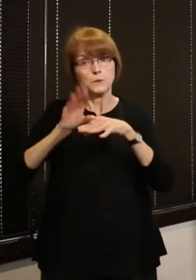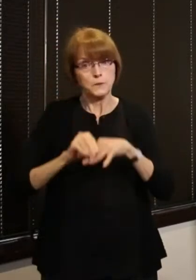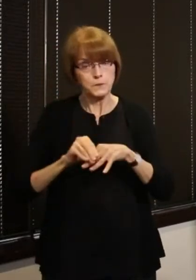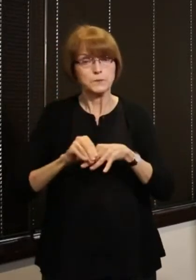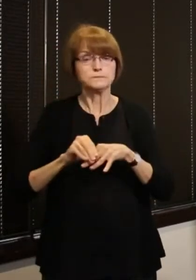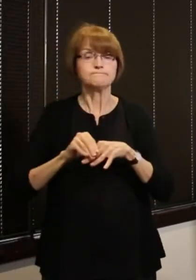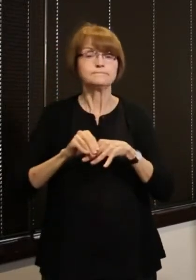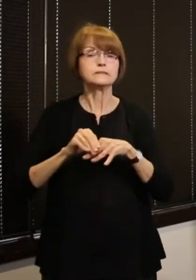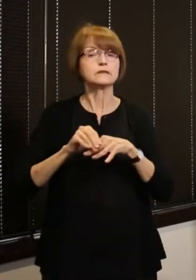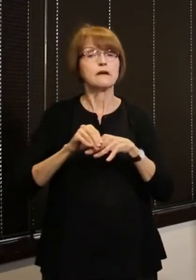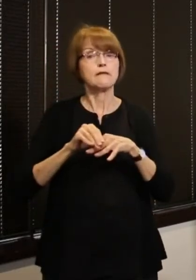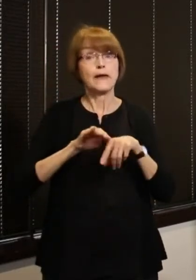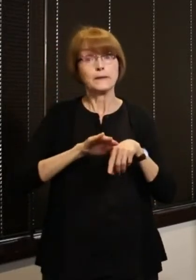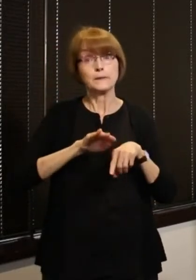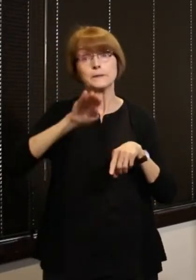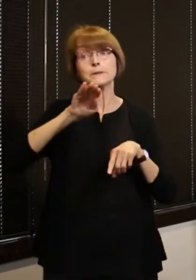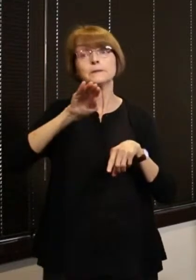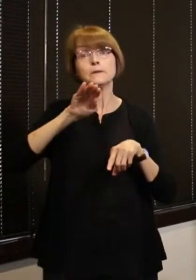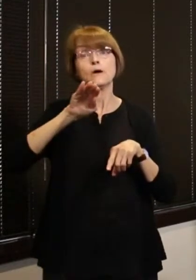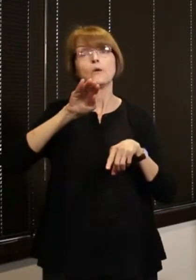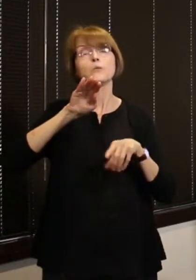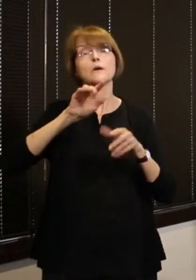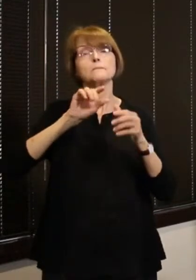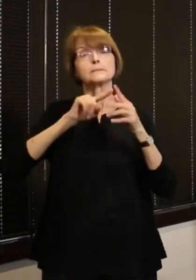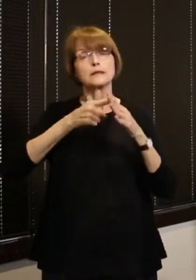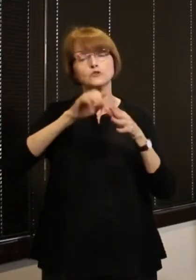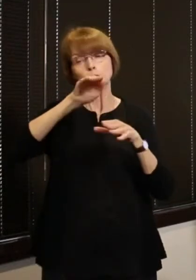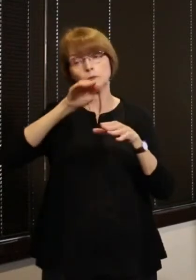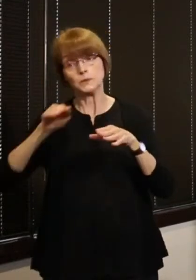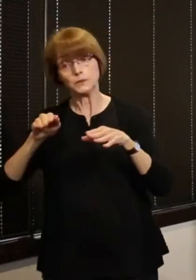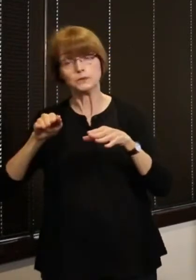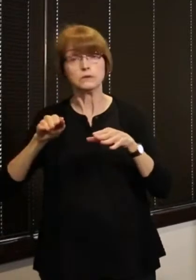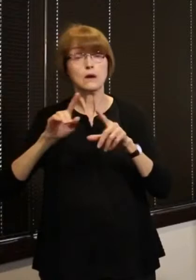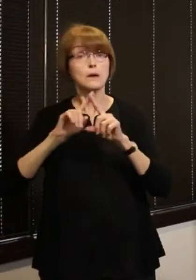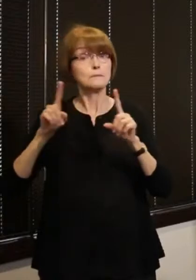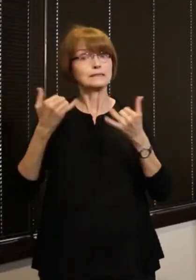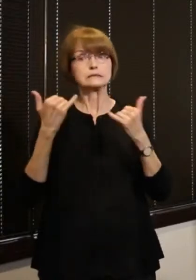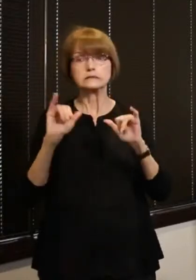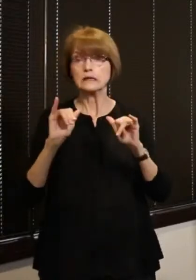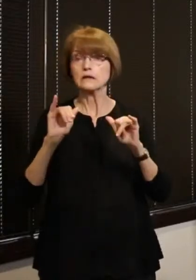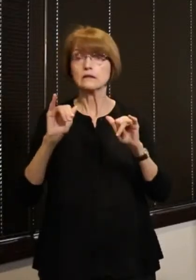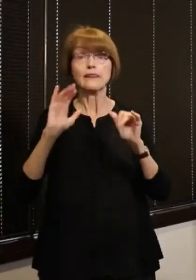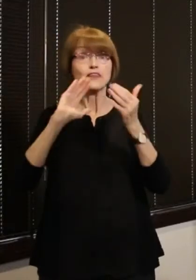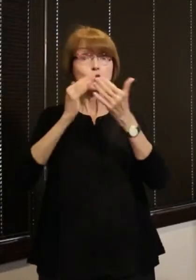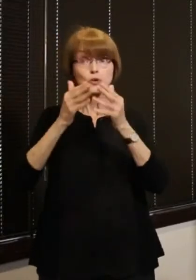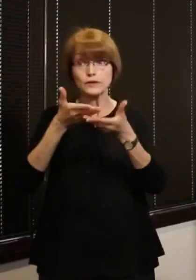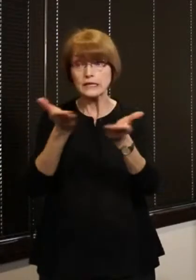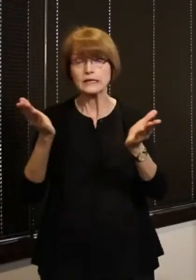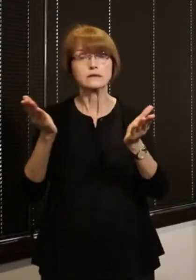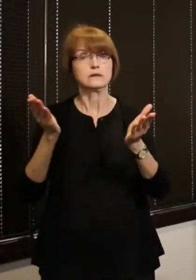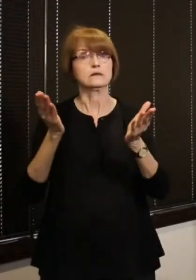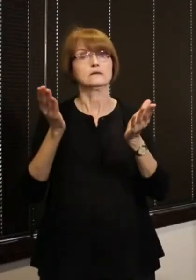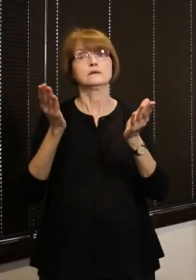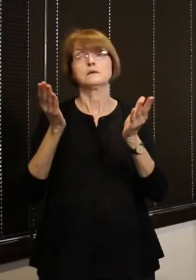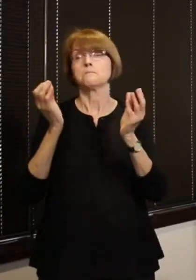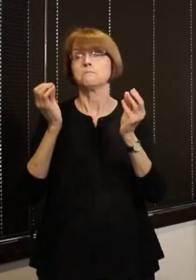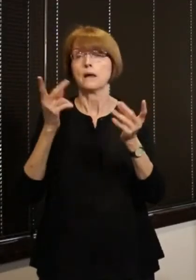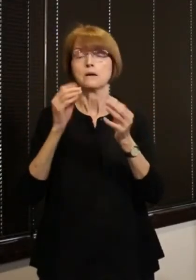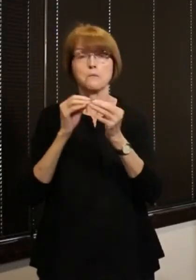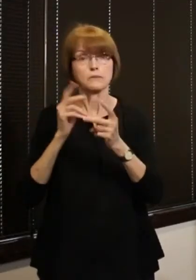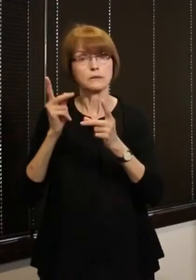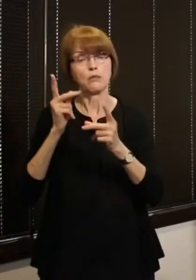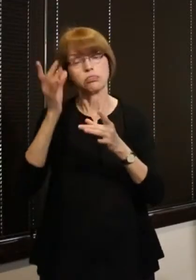a very high level of cases out in the community. And so we need to continue to do those things to bring those case counts